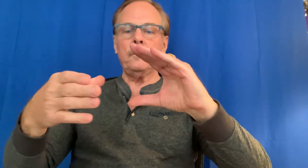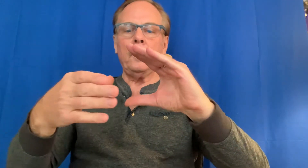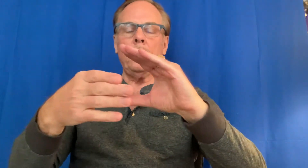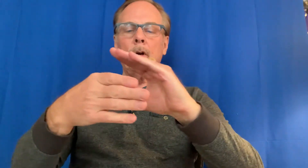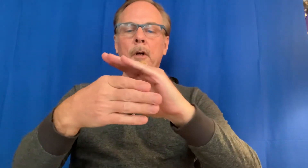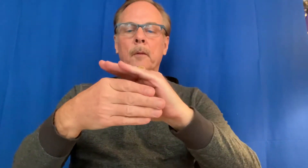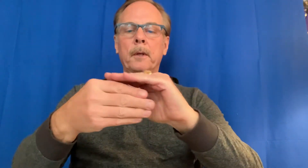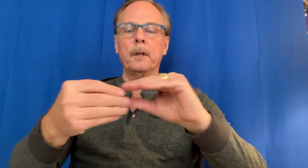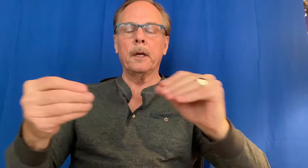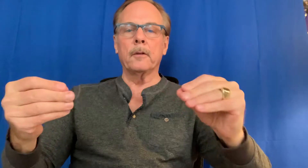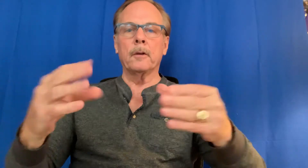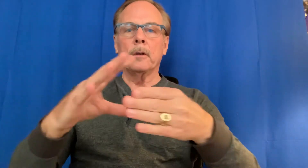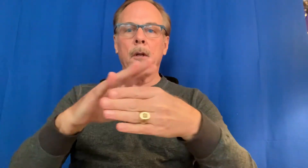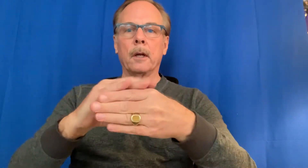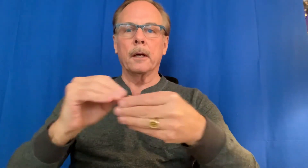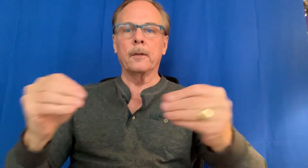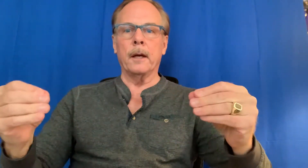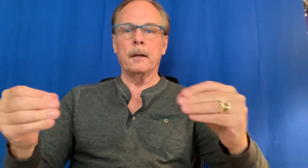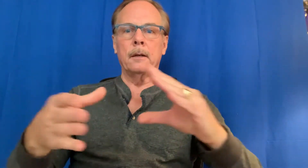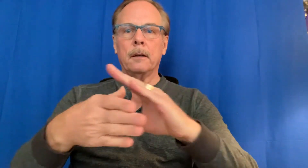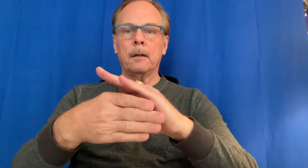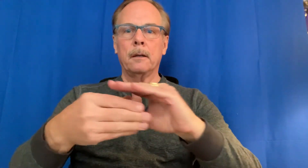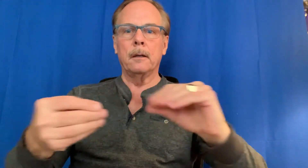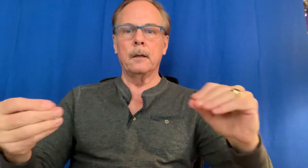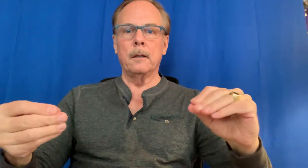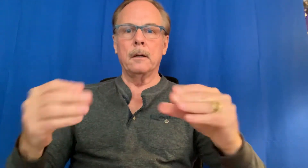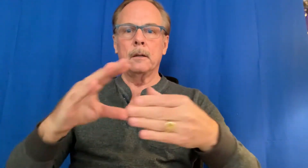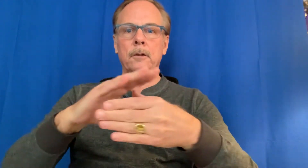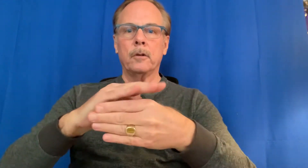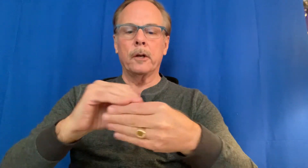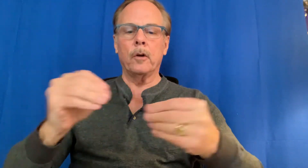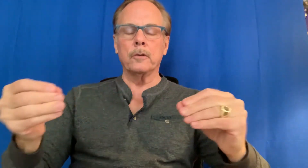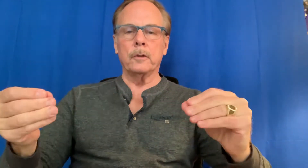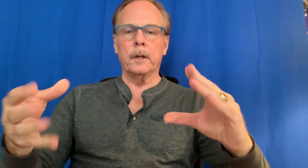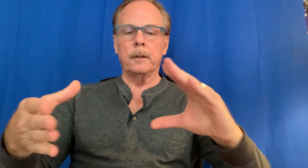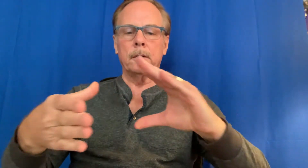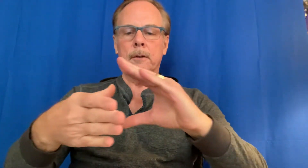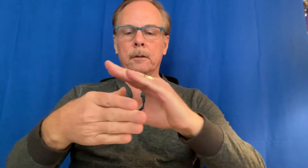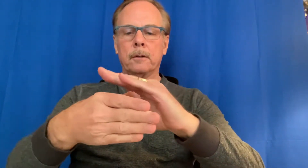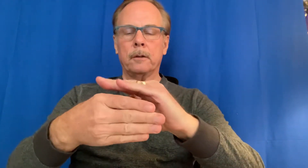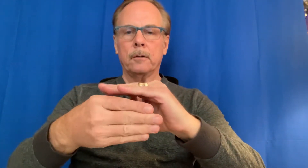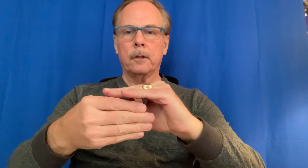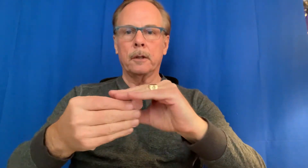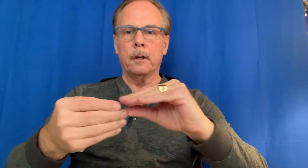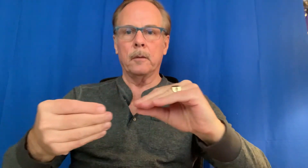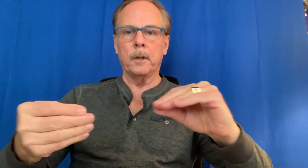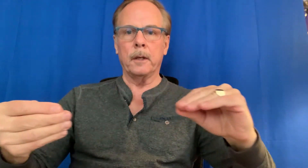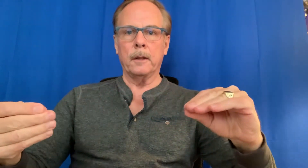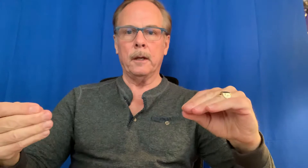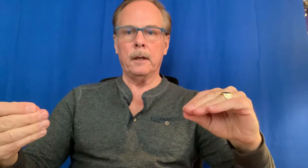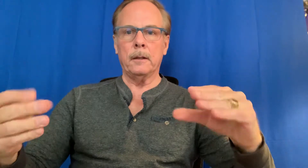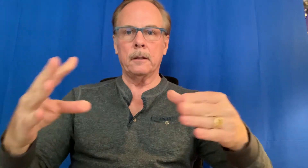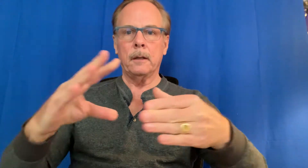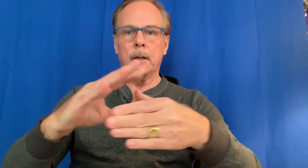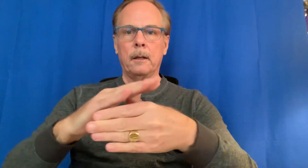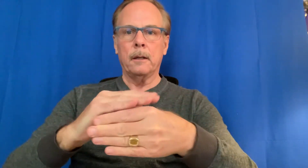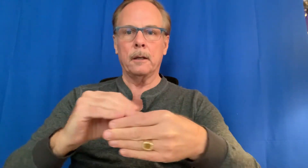are coming together like that. So they alternate. So they come like that and like